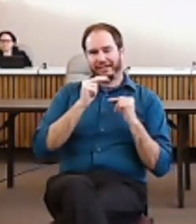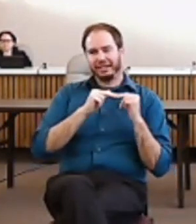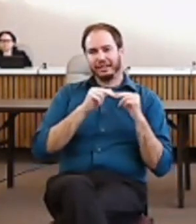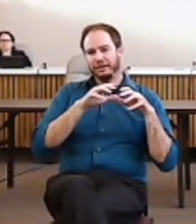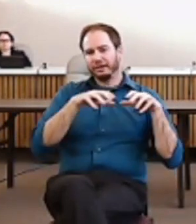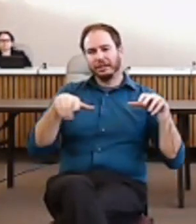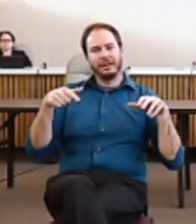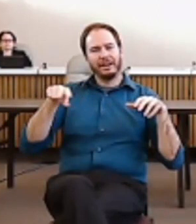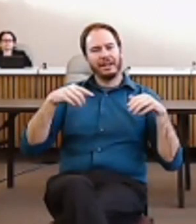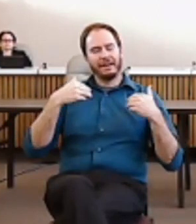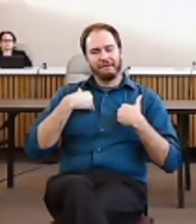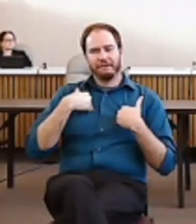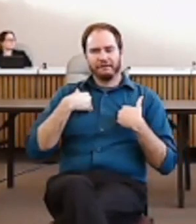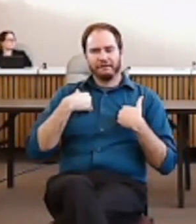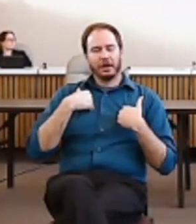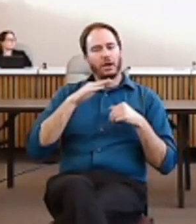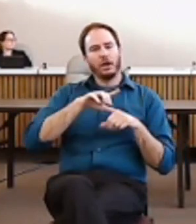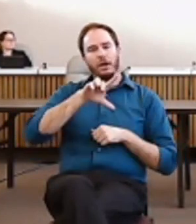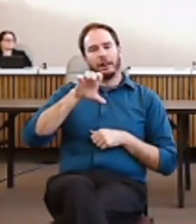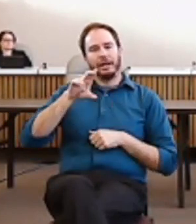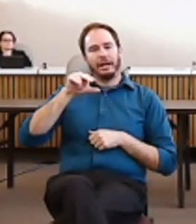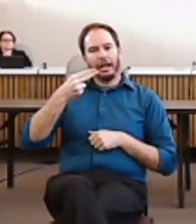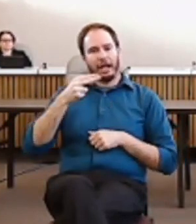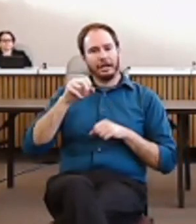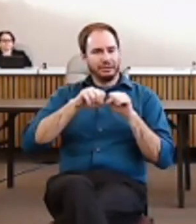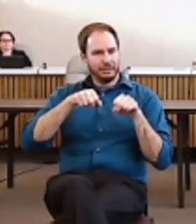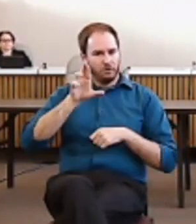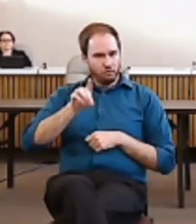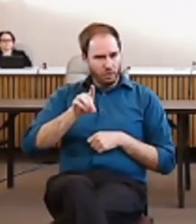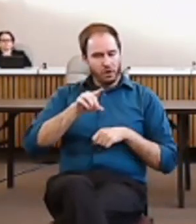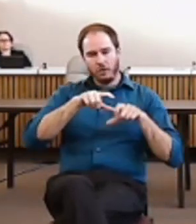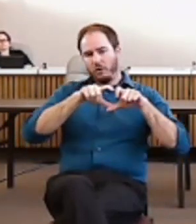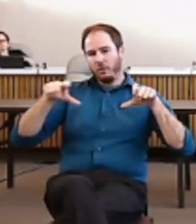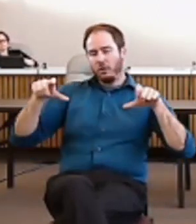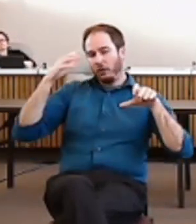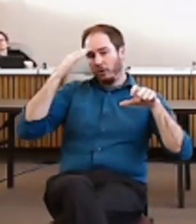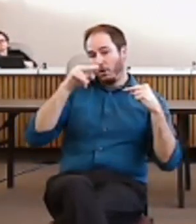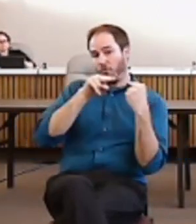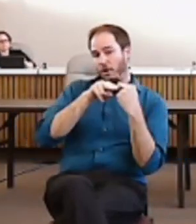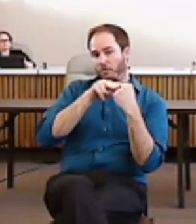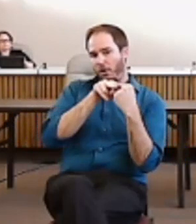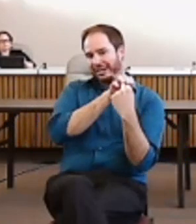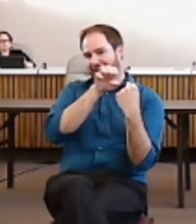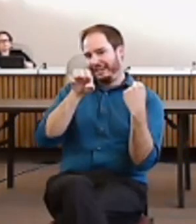facilities. They have, it's on Lehigh Station Road. It's east of the railroad